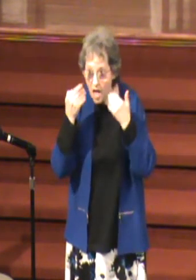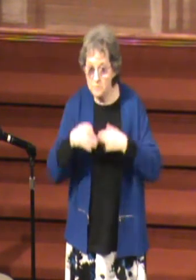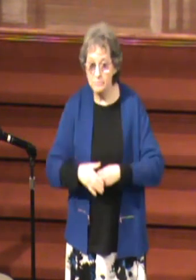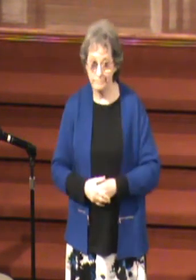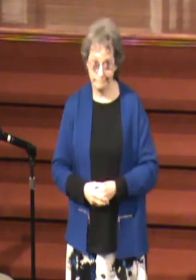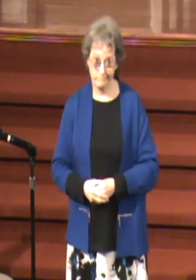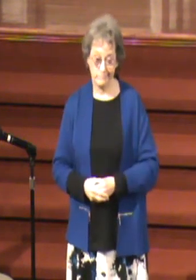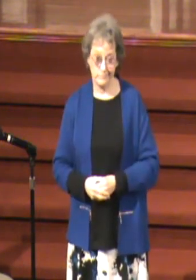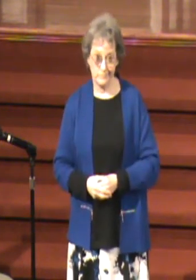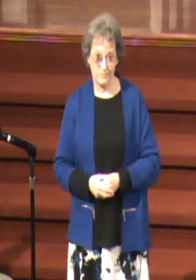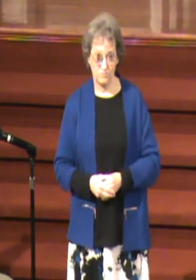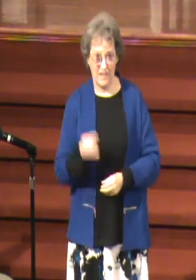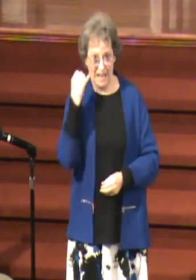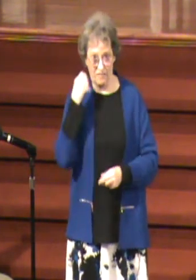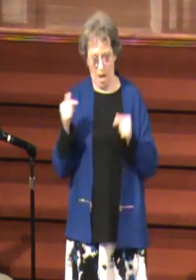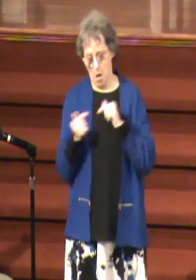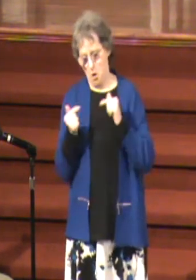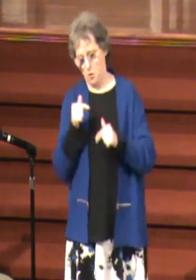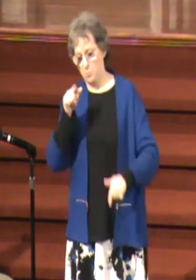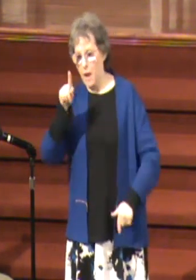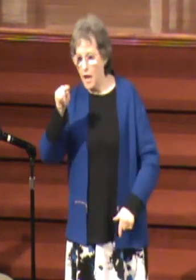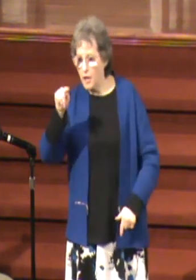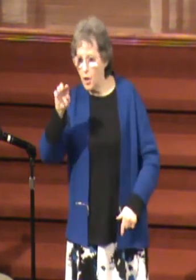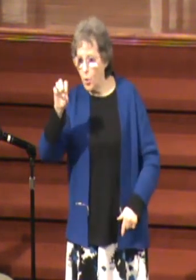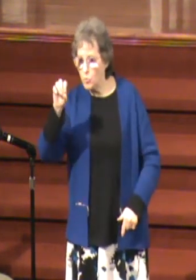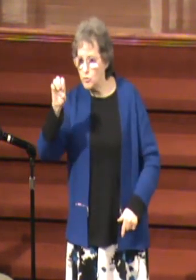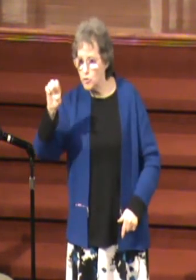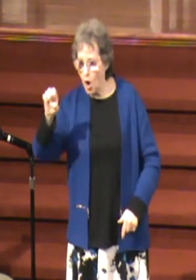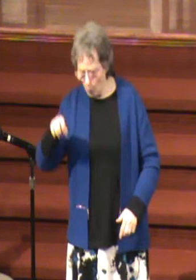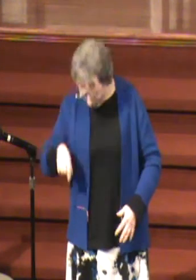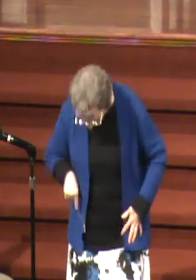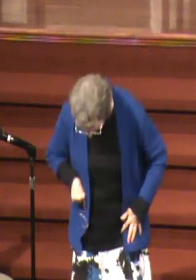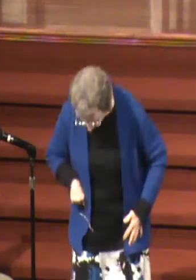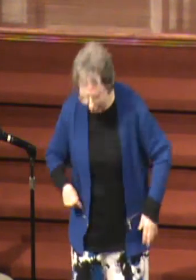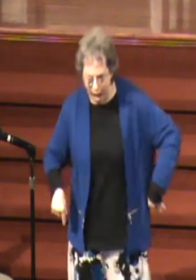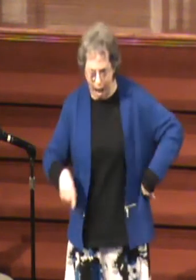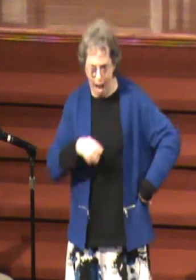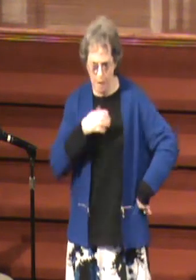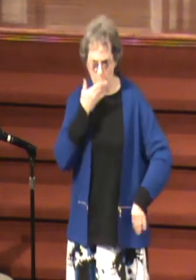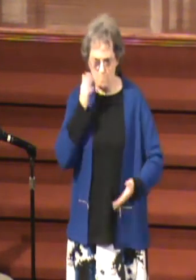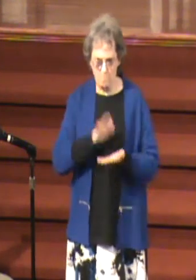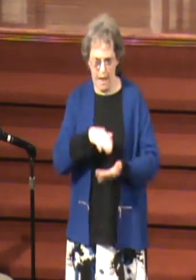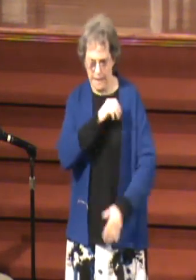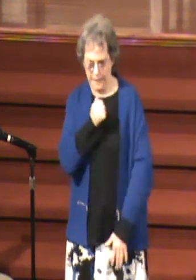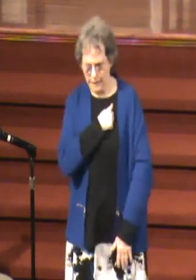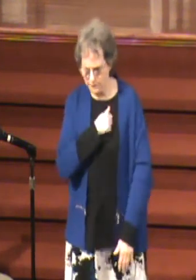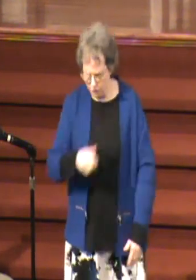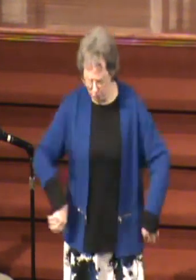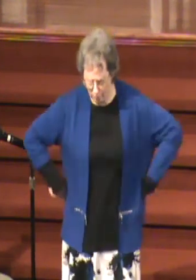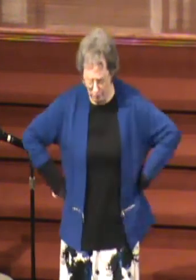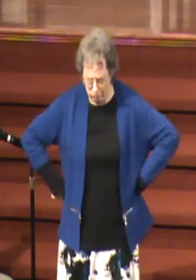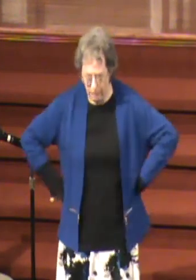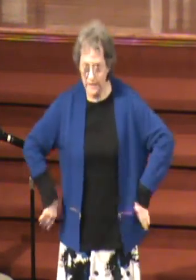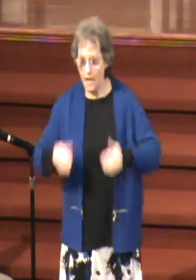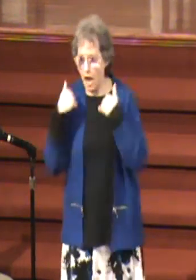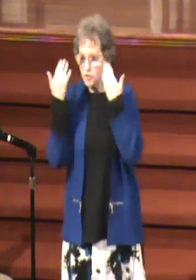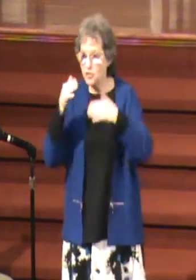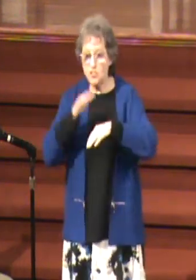If I stub my toe, I get a bad attitude. Shame on me for getting a bad attitude.